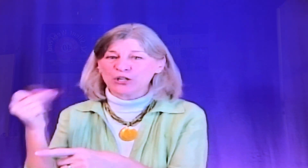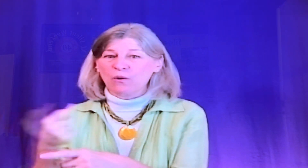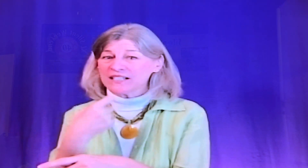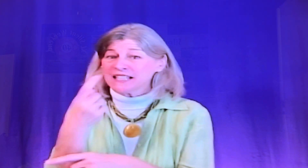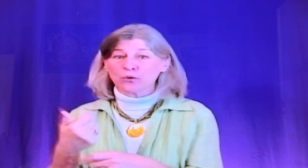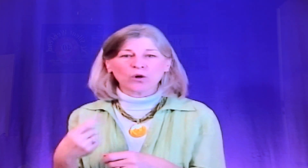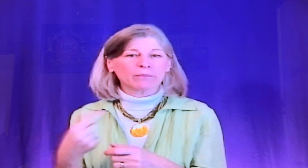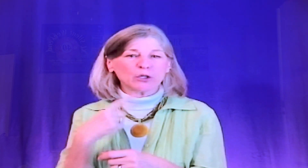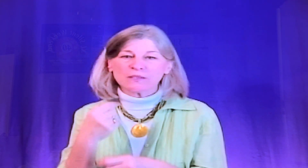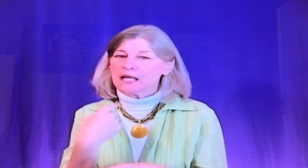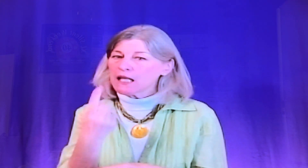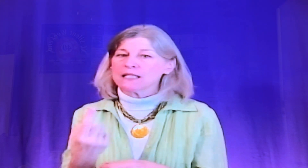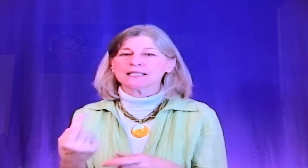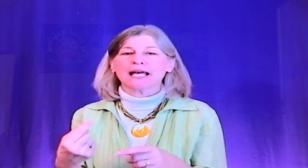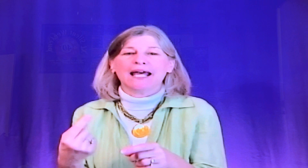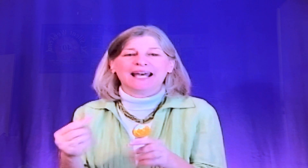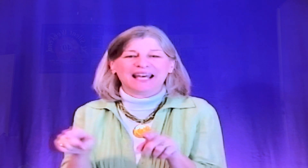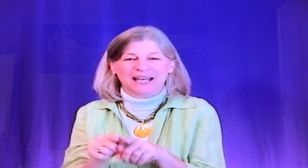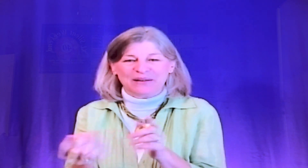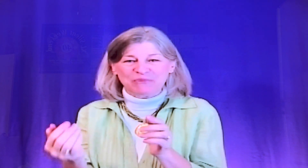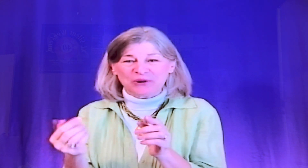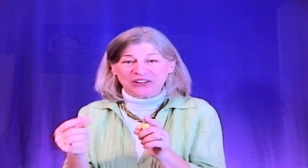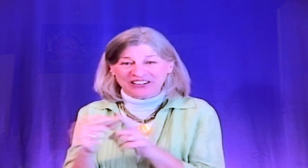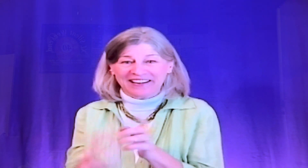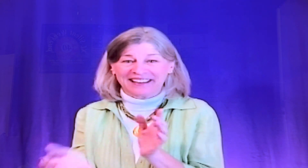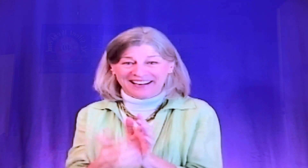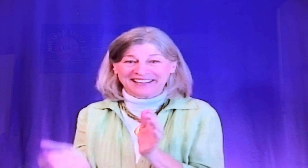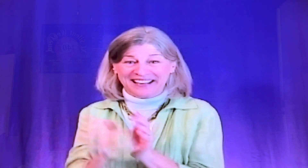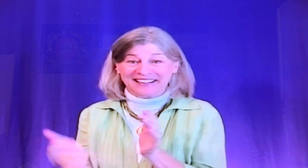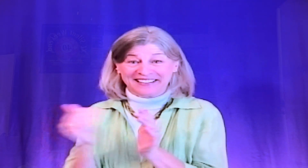want to say the word, but you say the same word again and again and again?